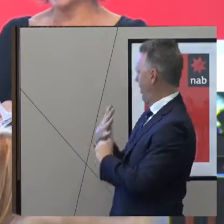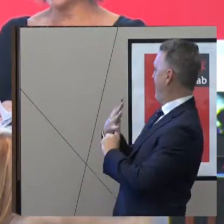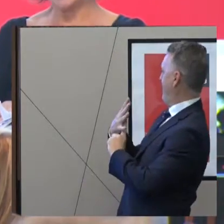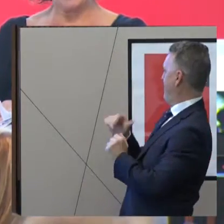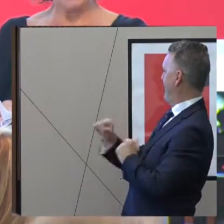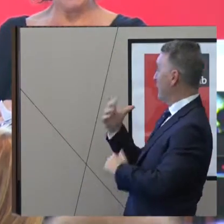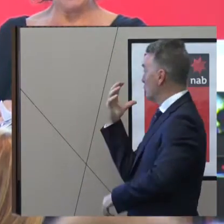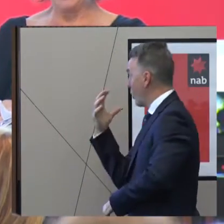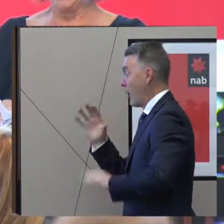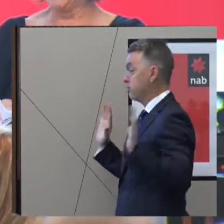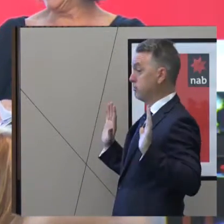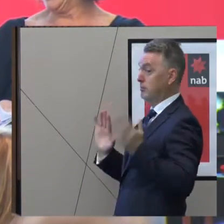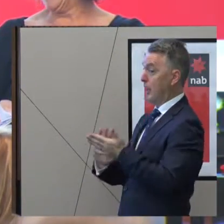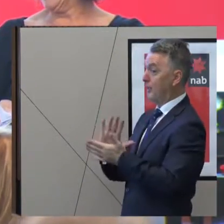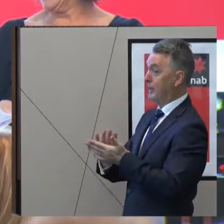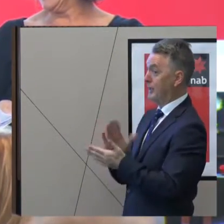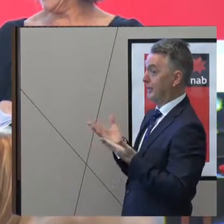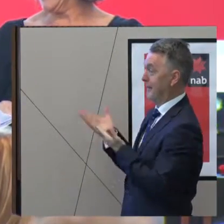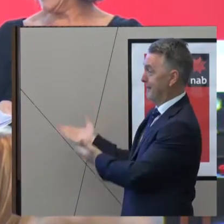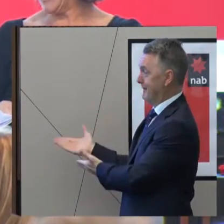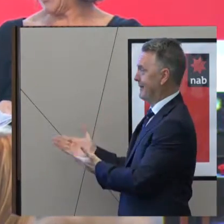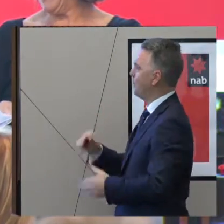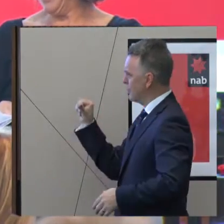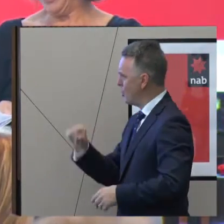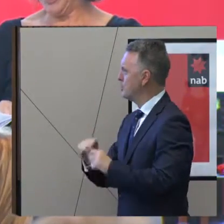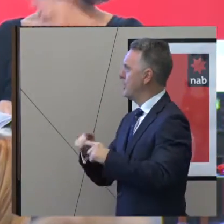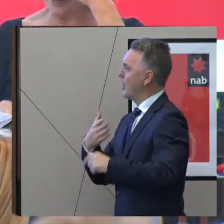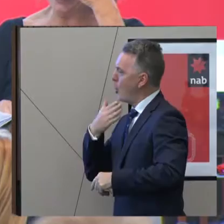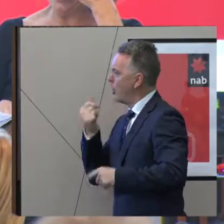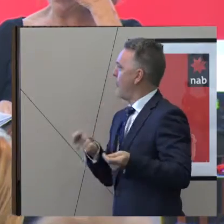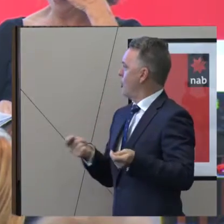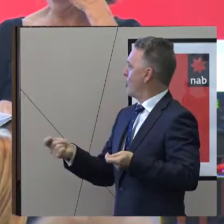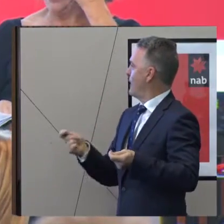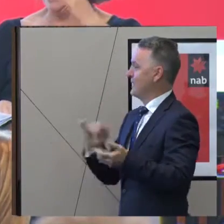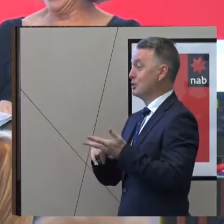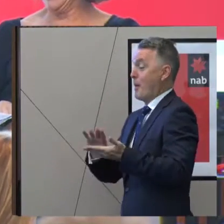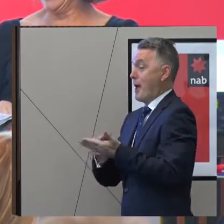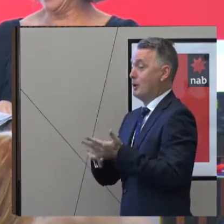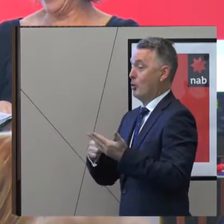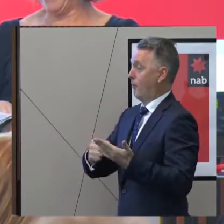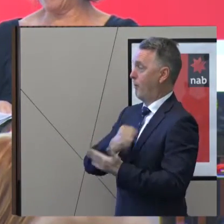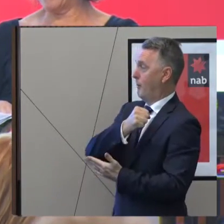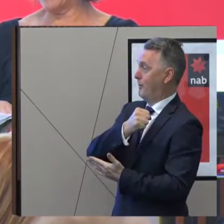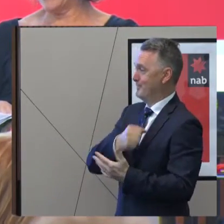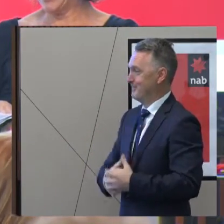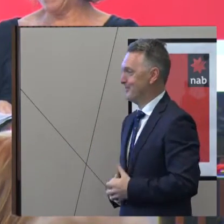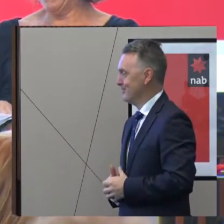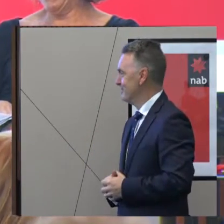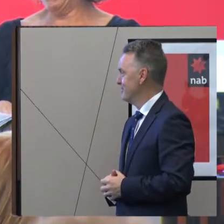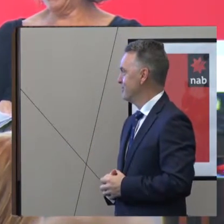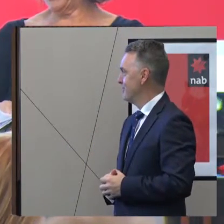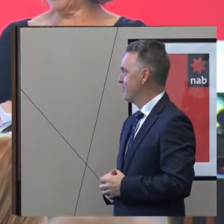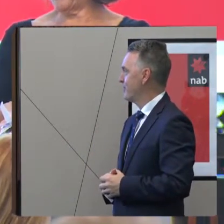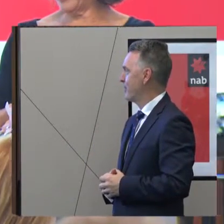have that happen, let me tell you. I'm supposed to be kind and moderating here, so I'll glad for you to do that. That's great.